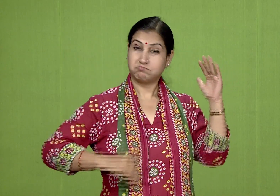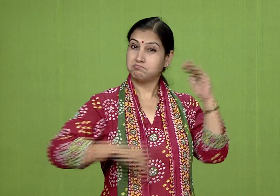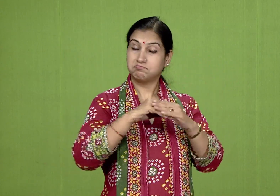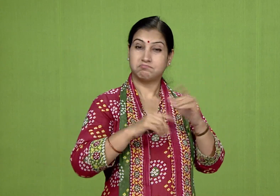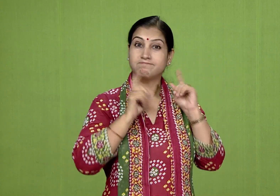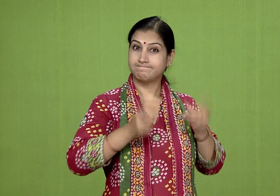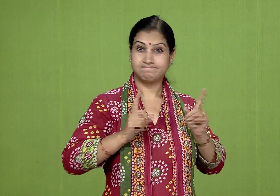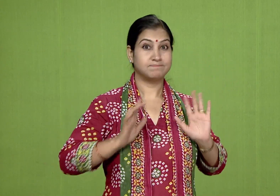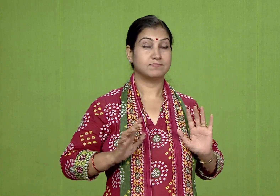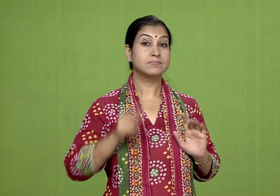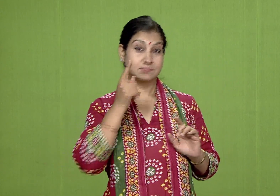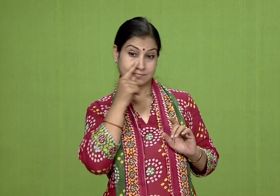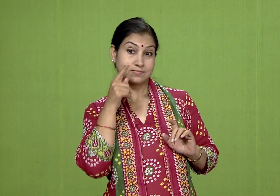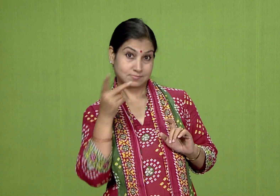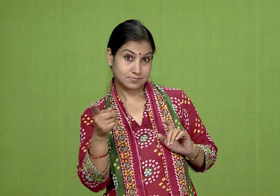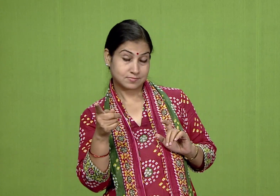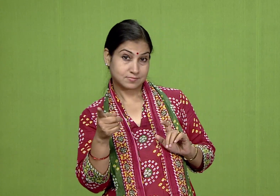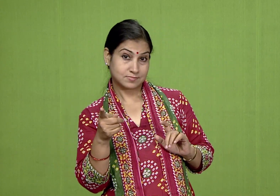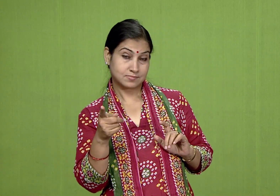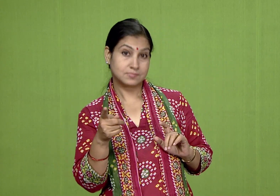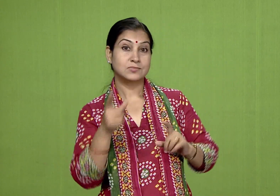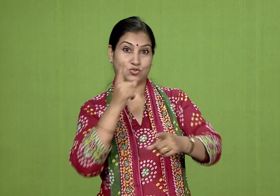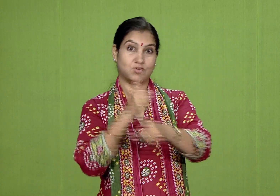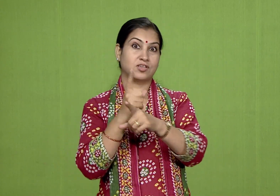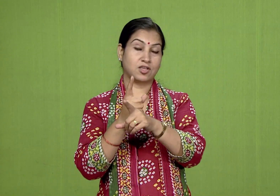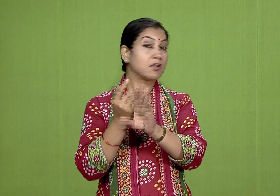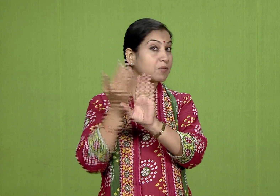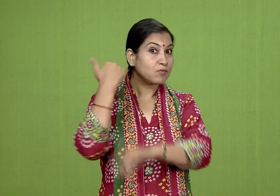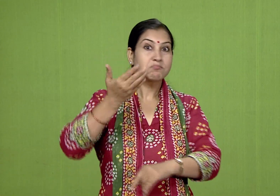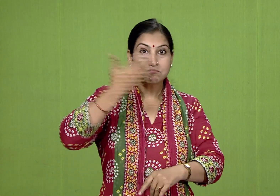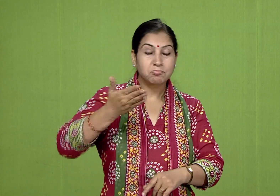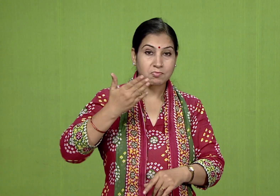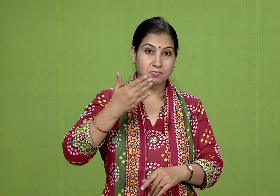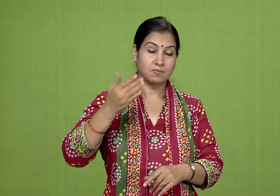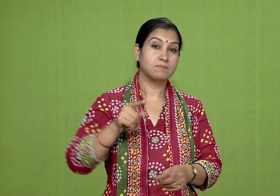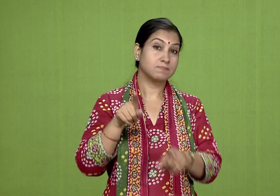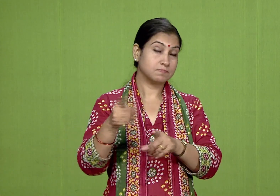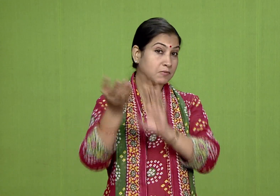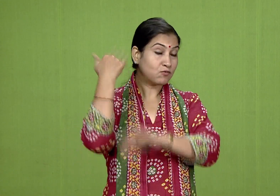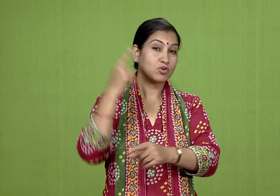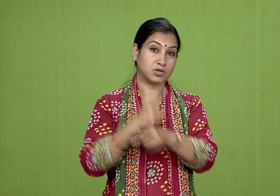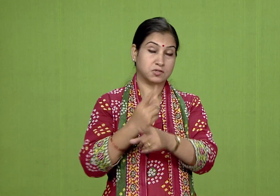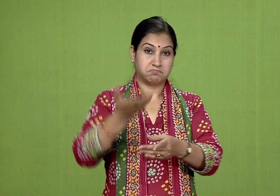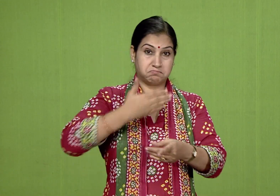And Mrs. Gill, the science teacher, was their new class teacher.